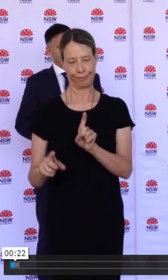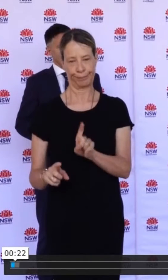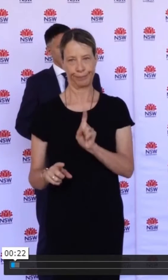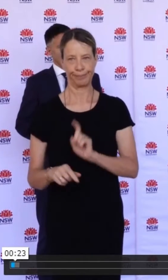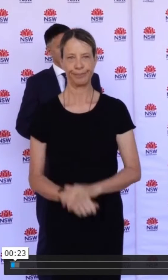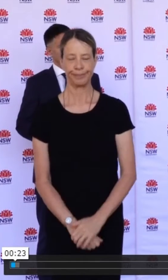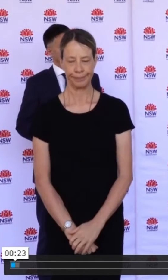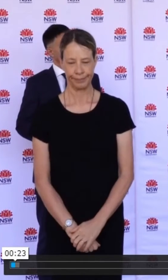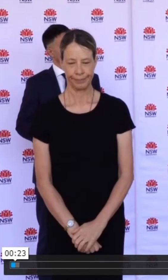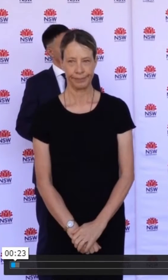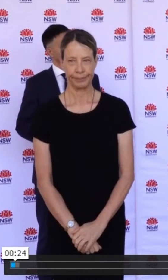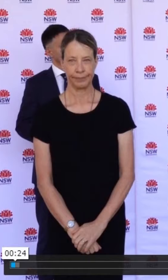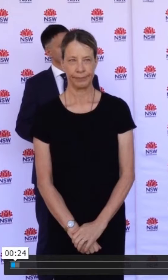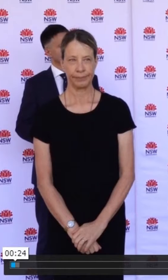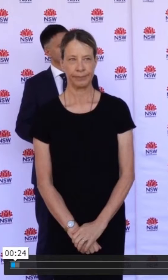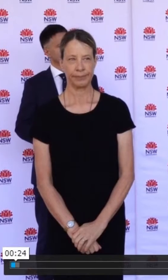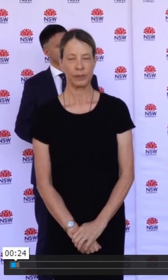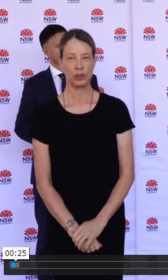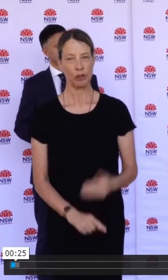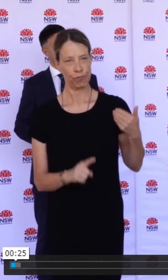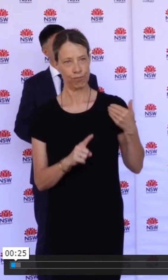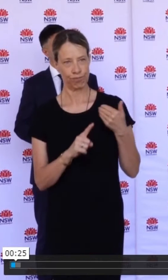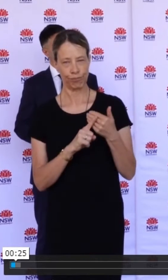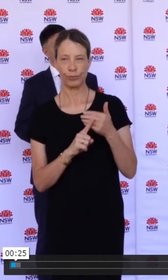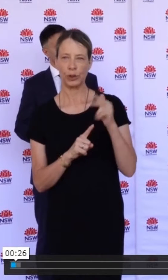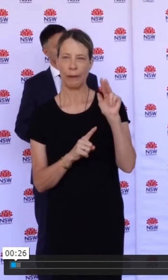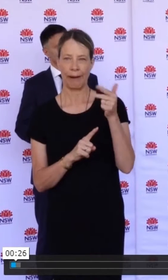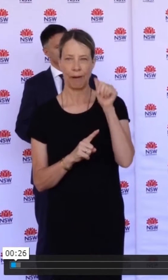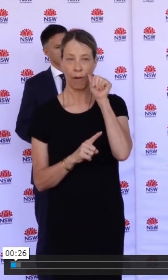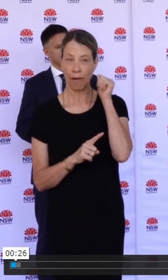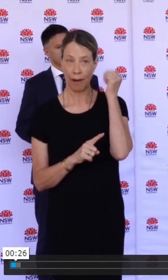First of all, I'd just like to address the numbers to 8 p.m. last night.